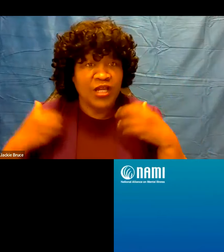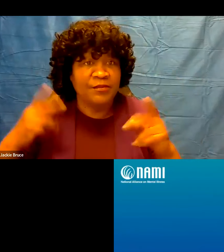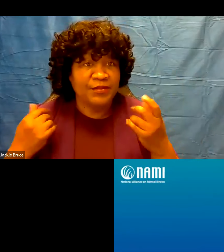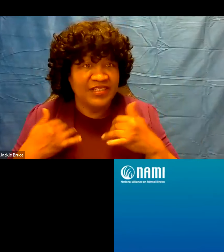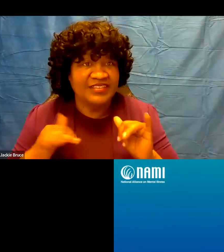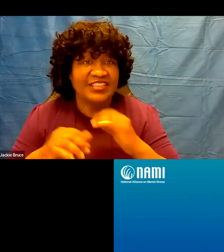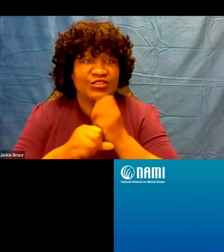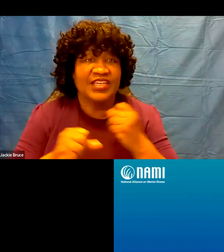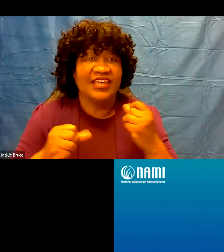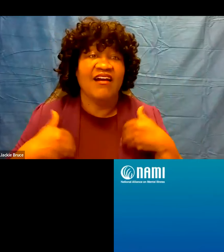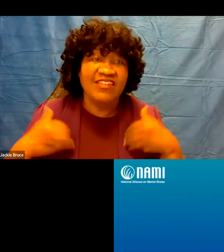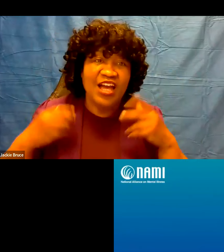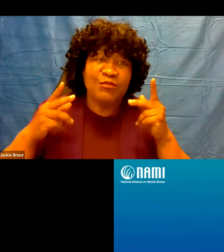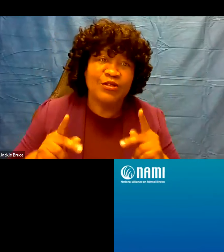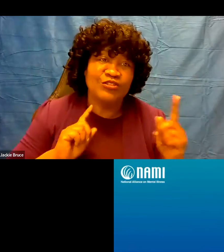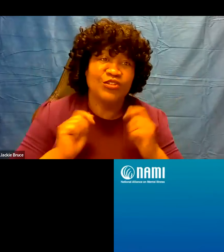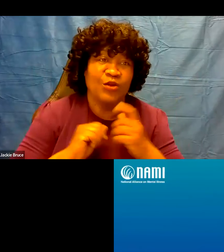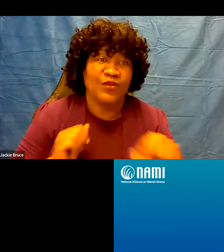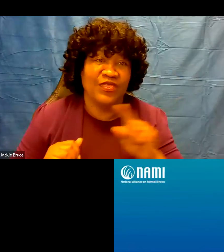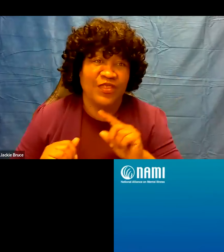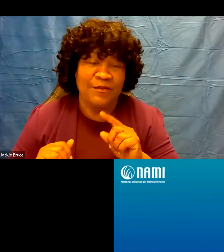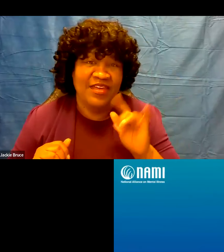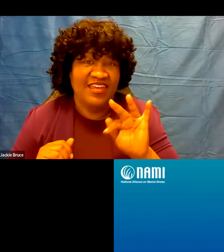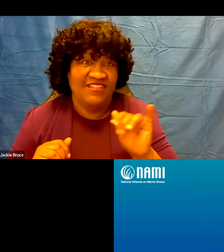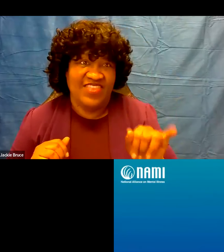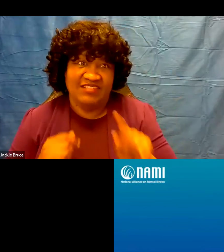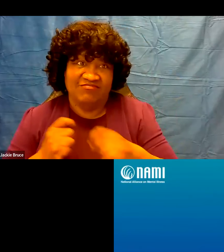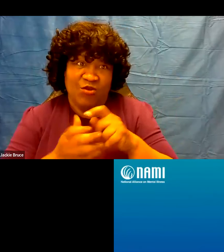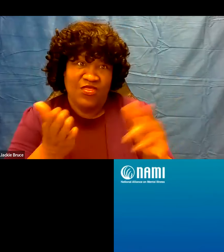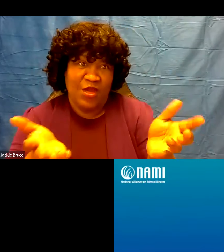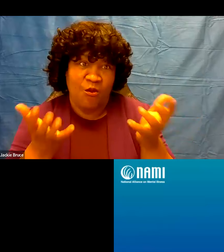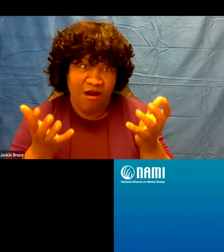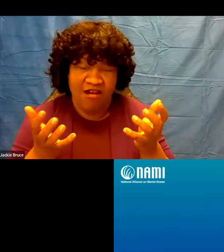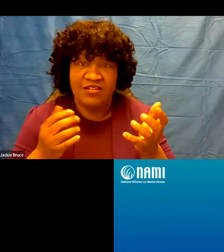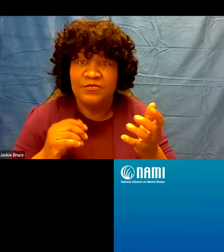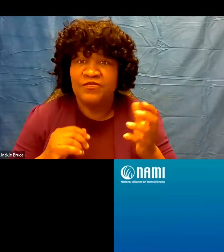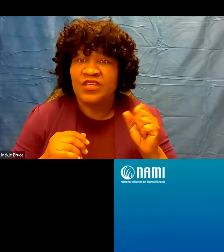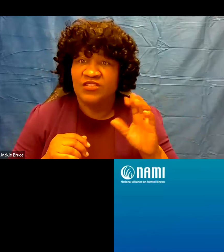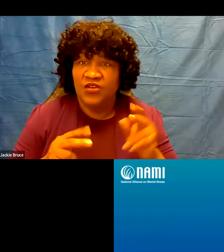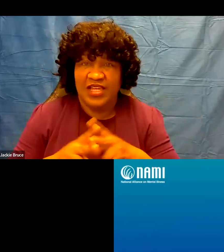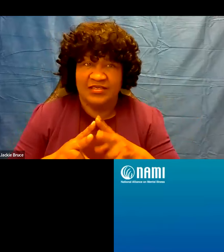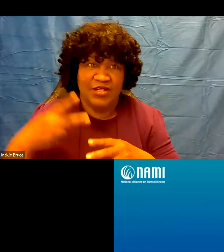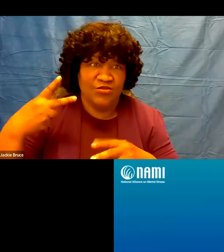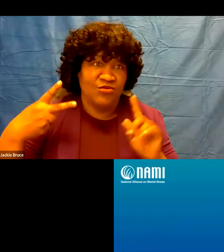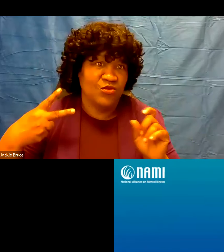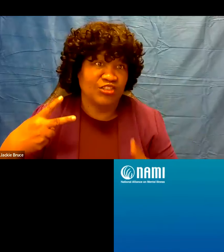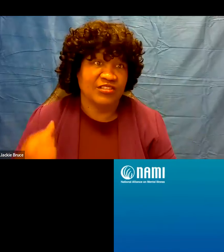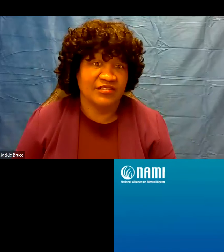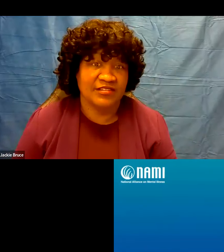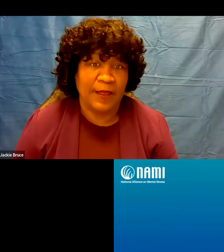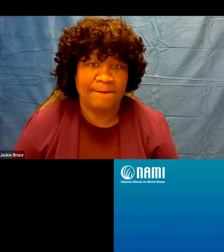get a young person to talk to if that's what they want? So those are my questions.